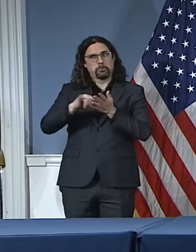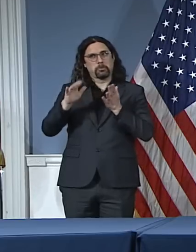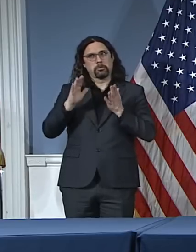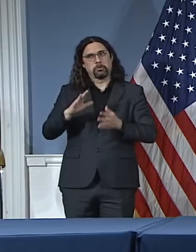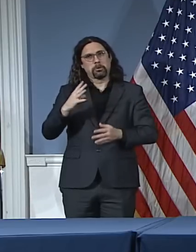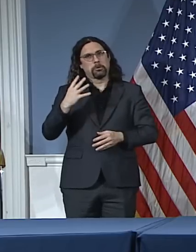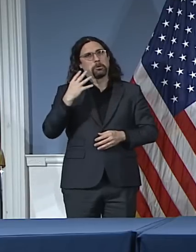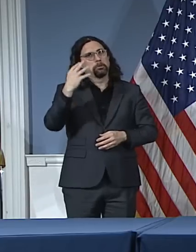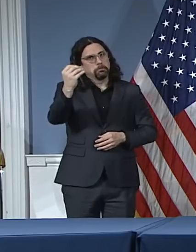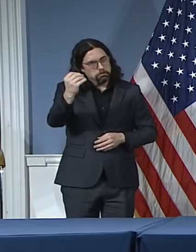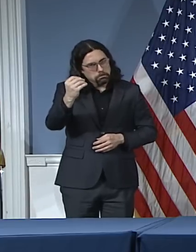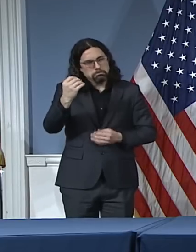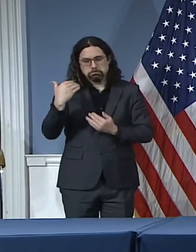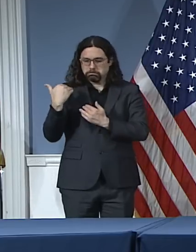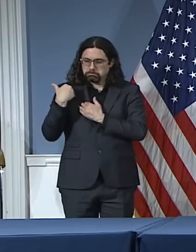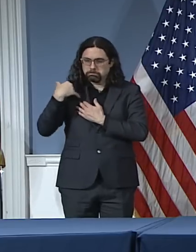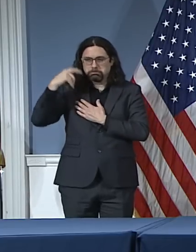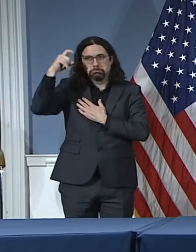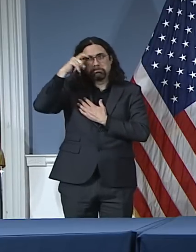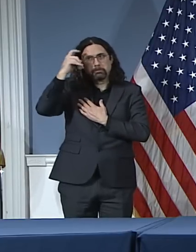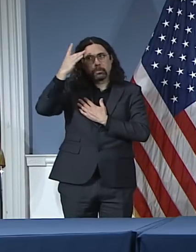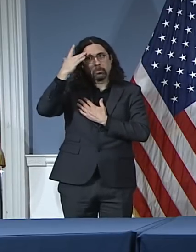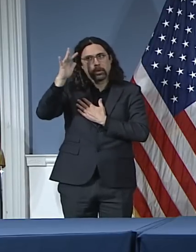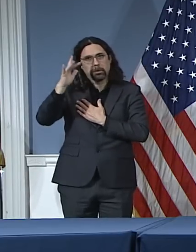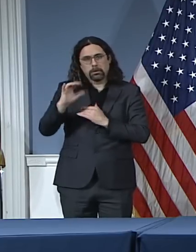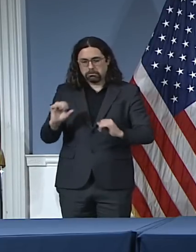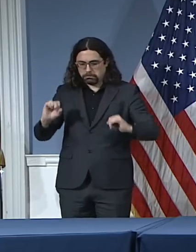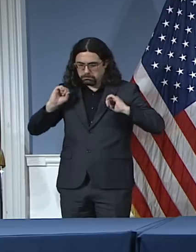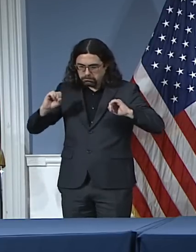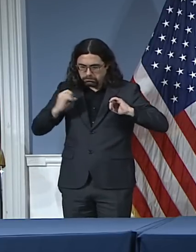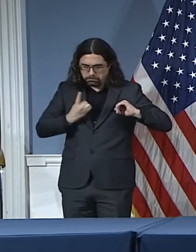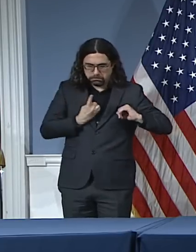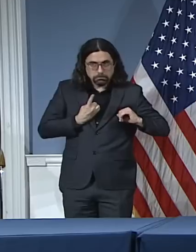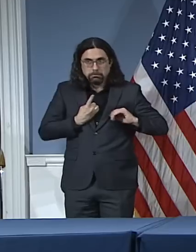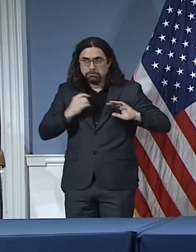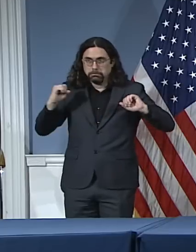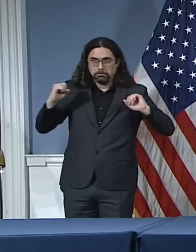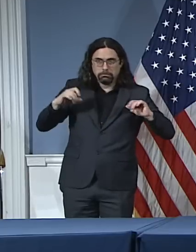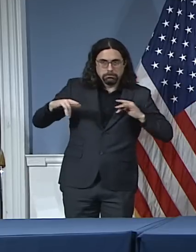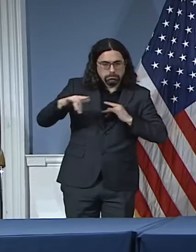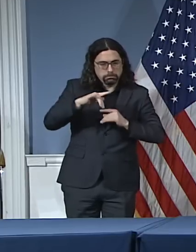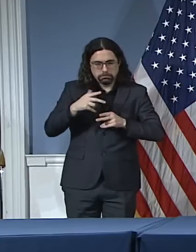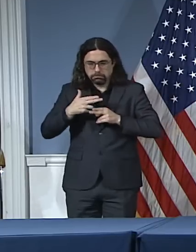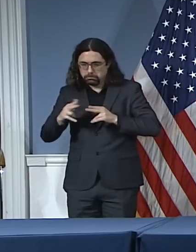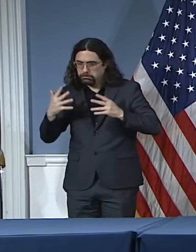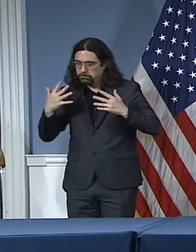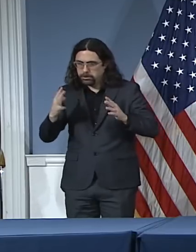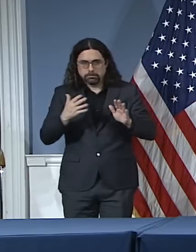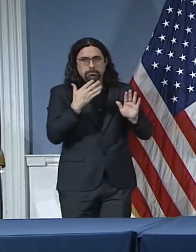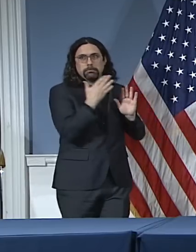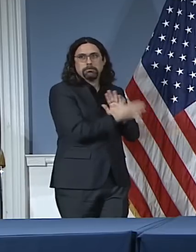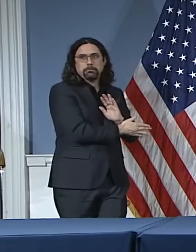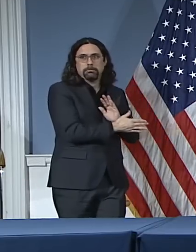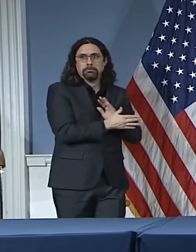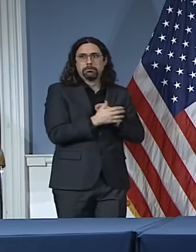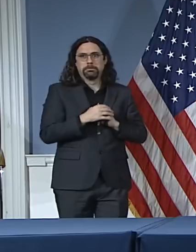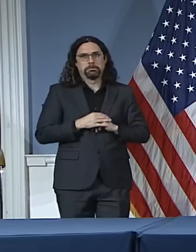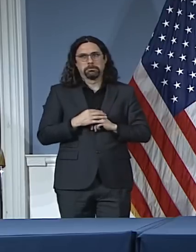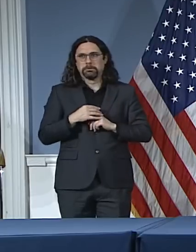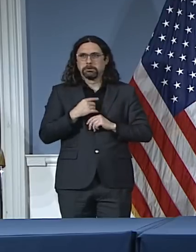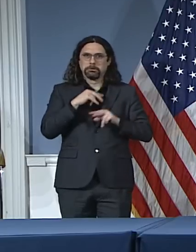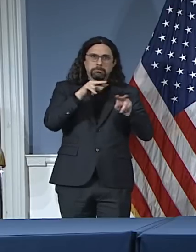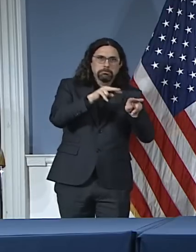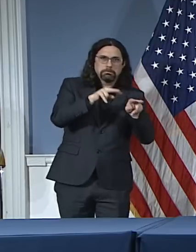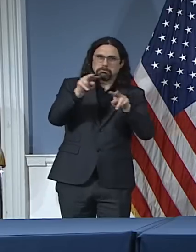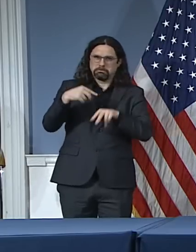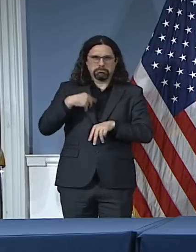getting the exercise that the mayor talked about. No, I did not see organized sports. The biggest thing I saw was a